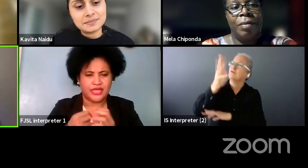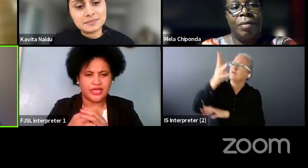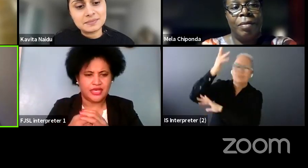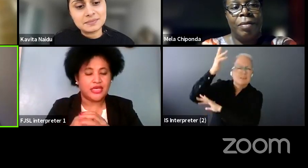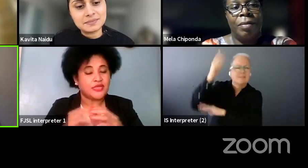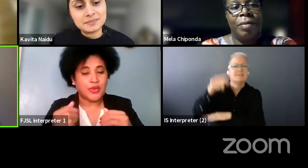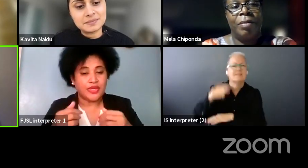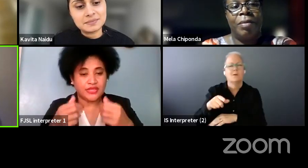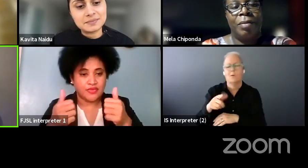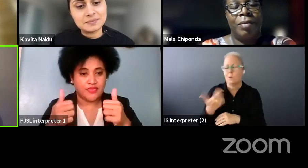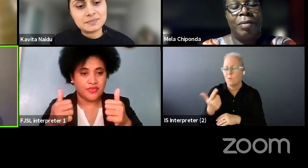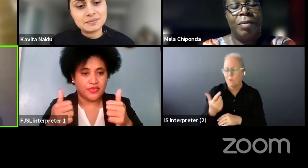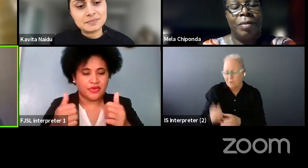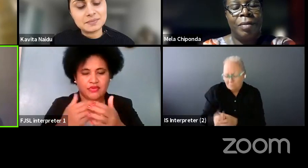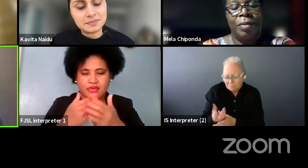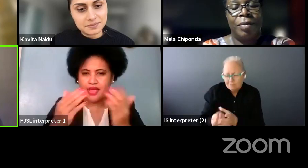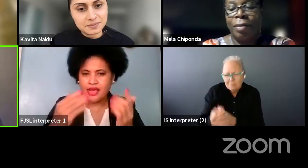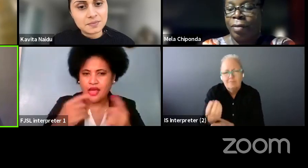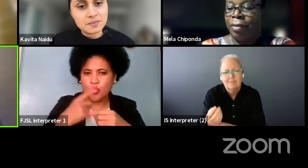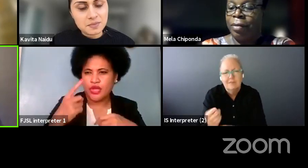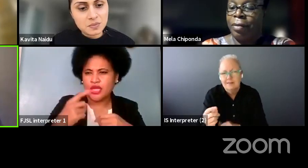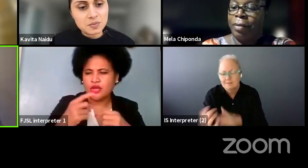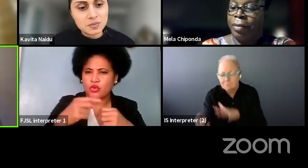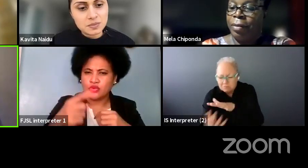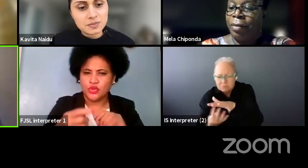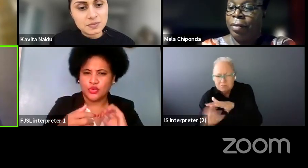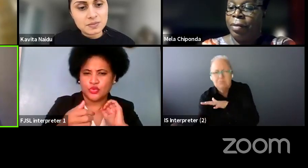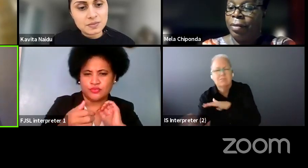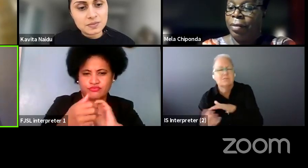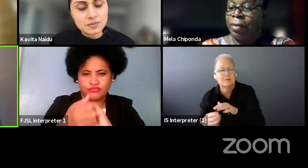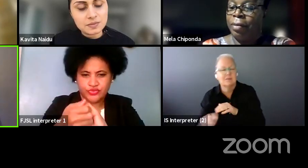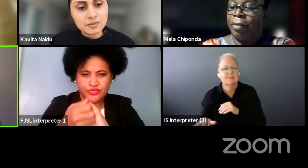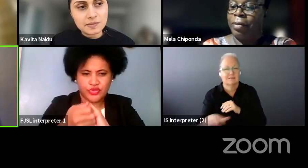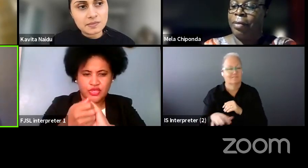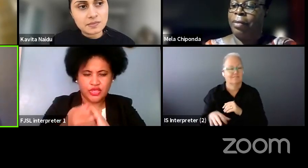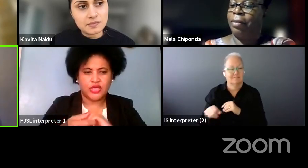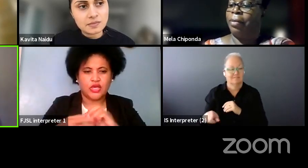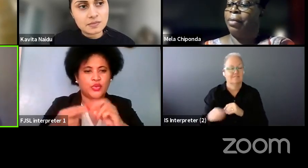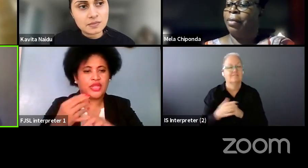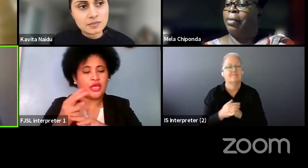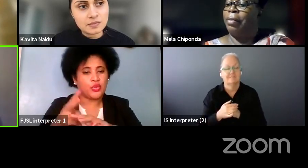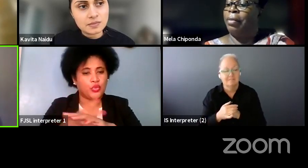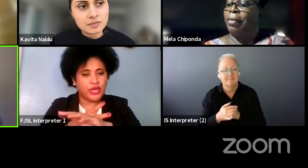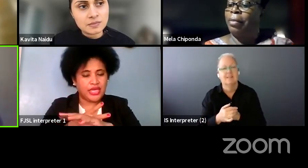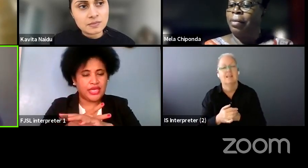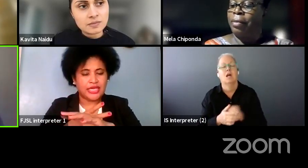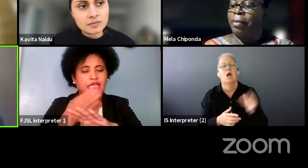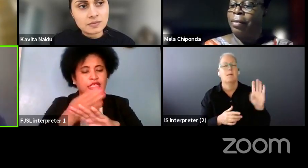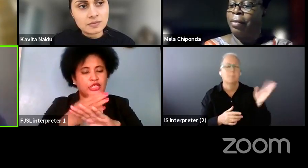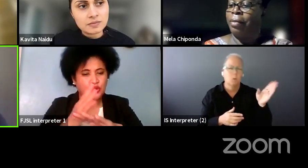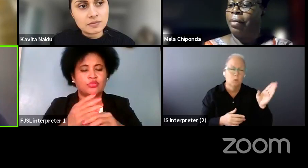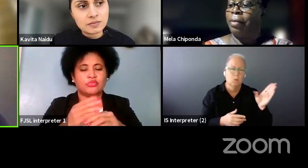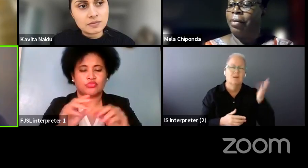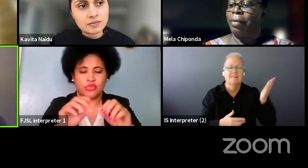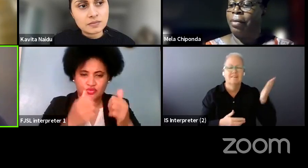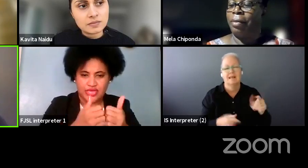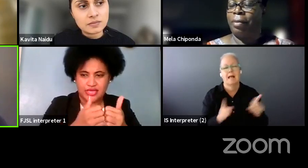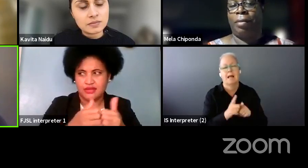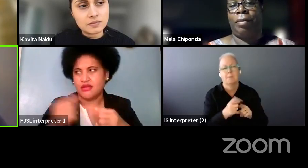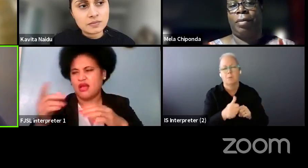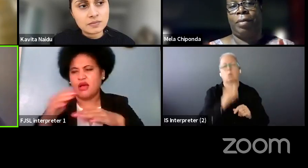this about how do we continue to engage with the Green New Deals, the blue economy, the green economies, and all these models that always come